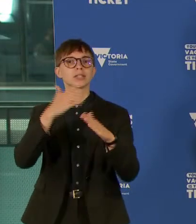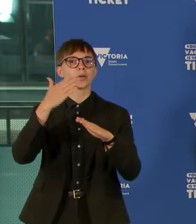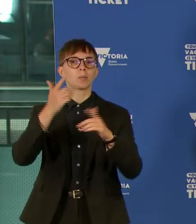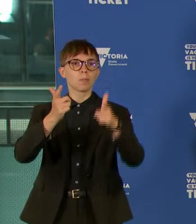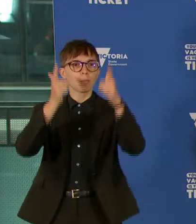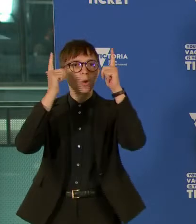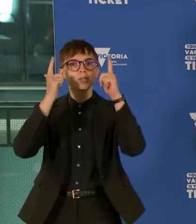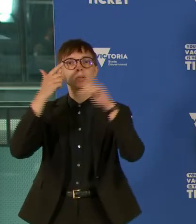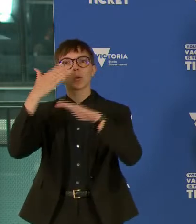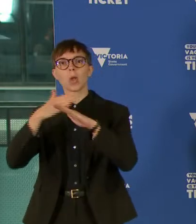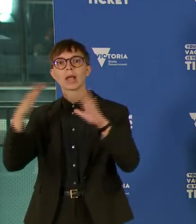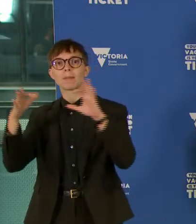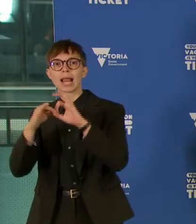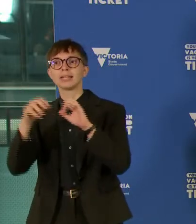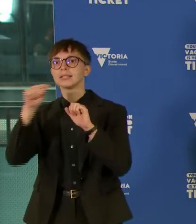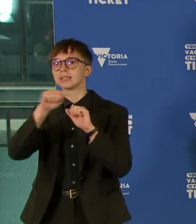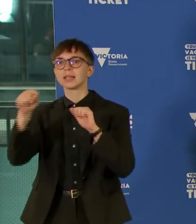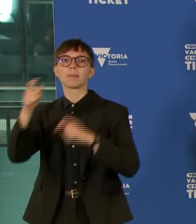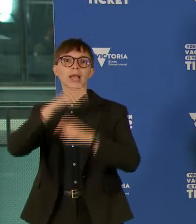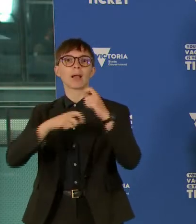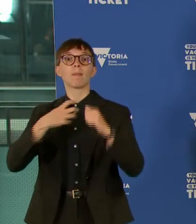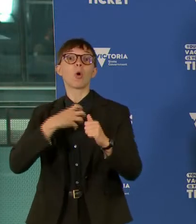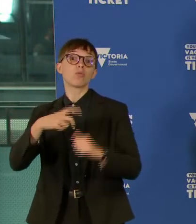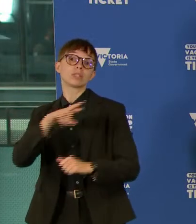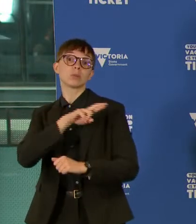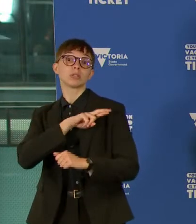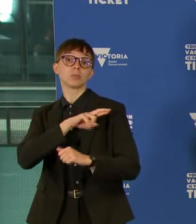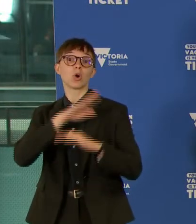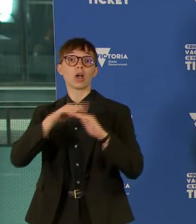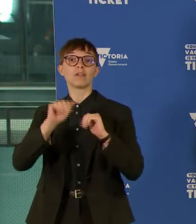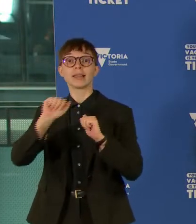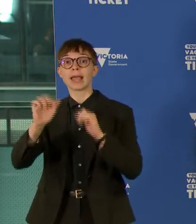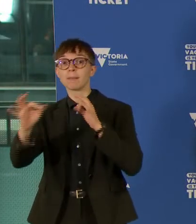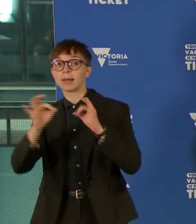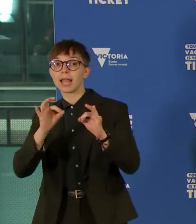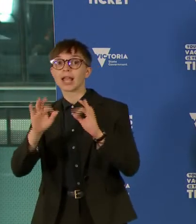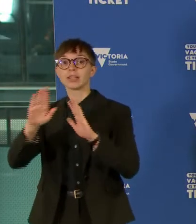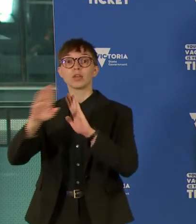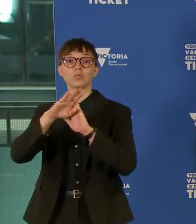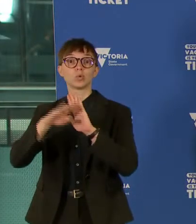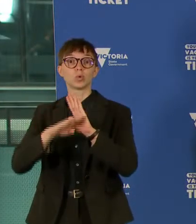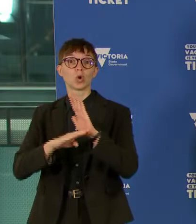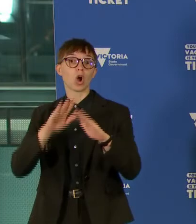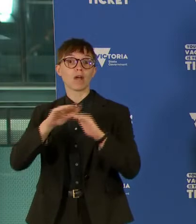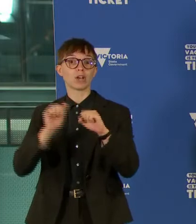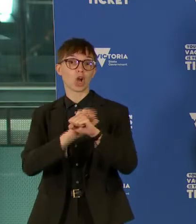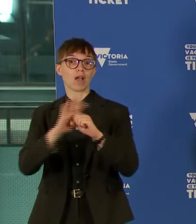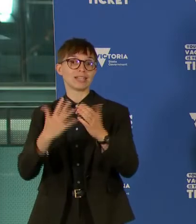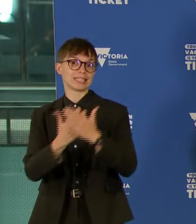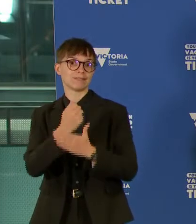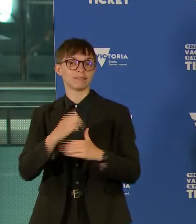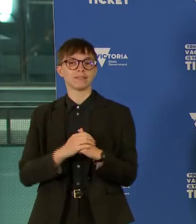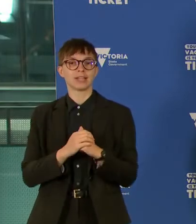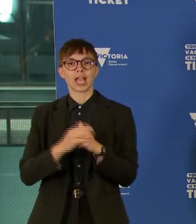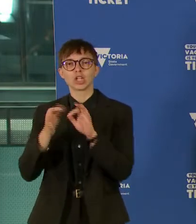out that Monique, our Auslan interpreter, has to go in 45 minutes, so I think that's a good target for us